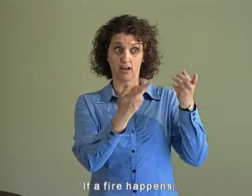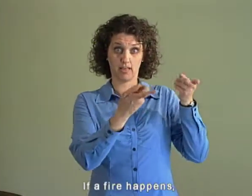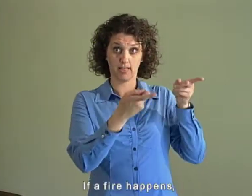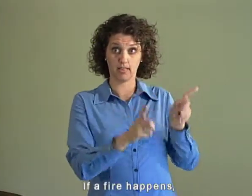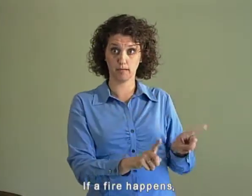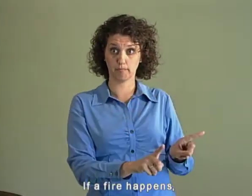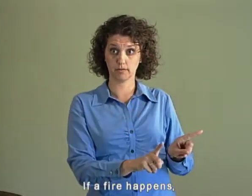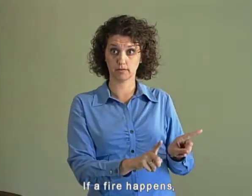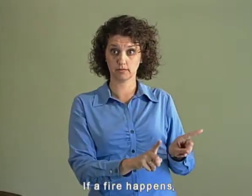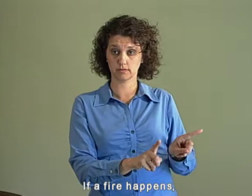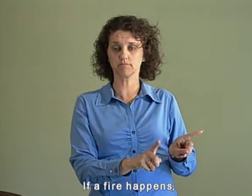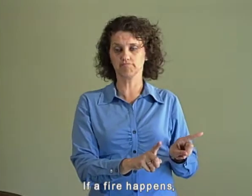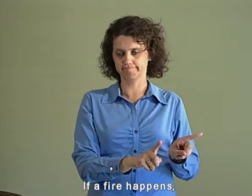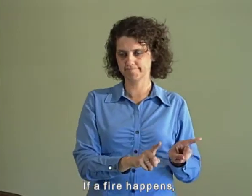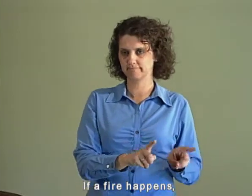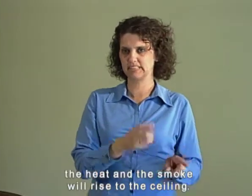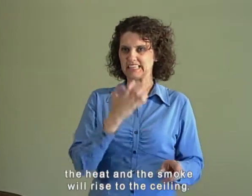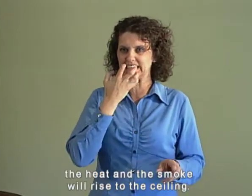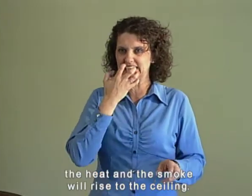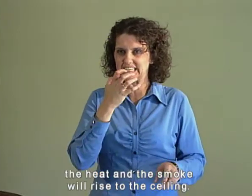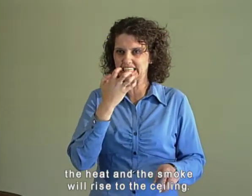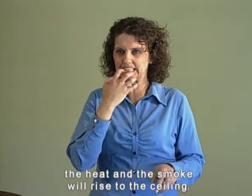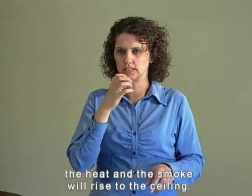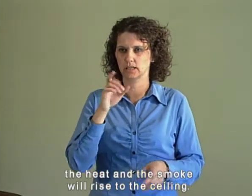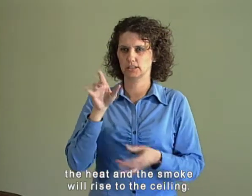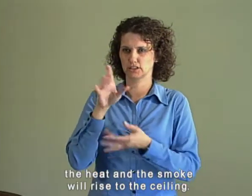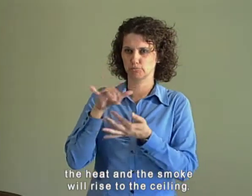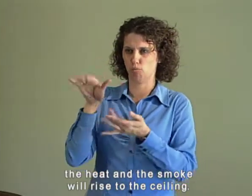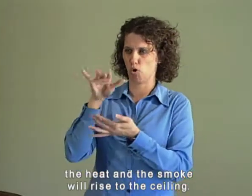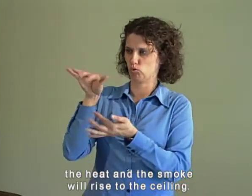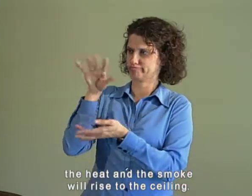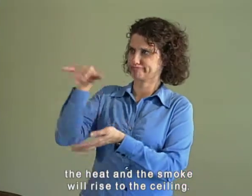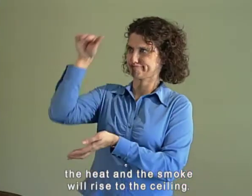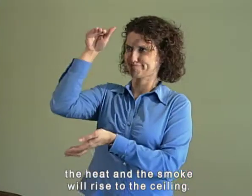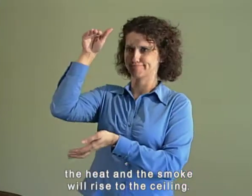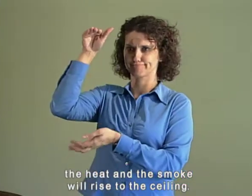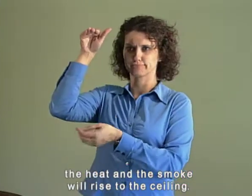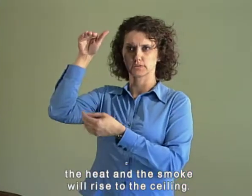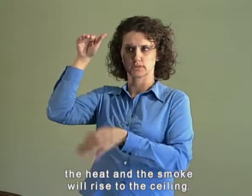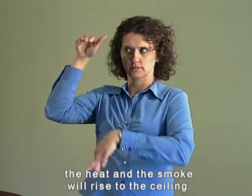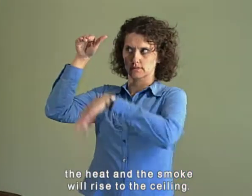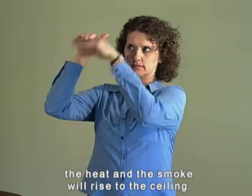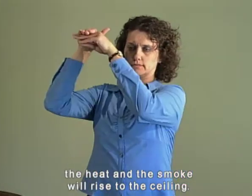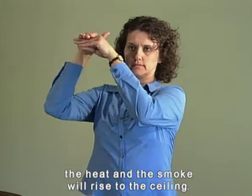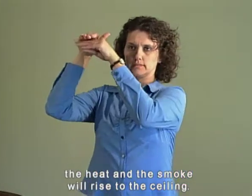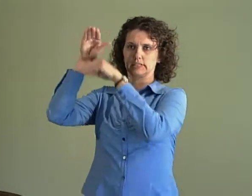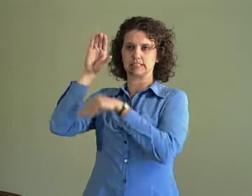If a fire happens, the heat and the smoke will rise to the ceiling.